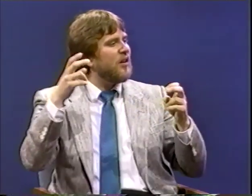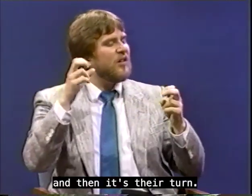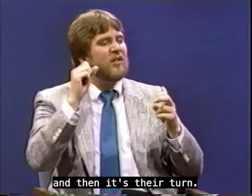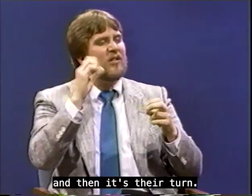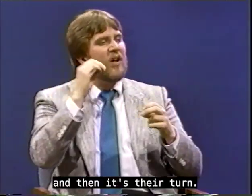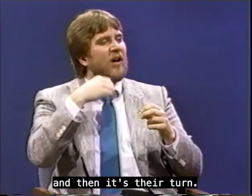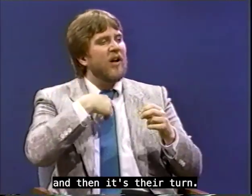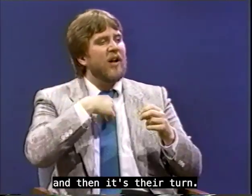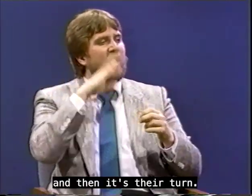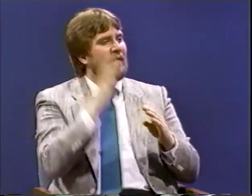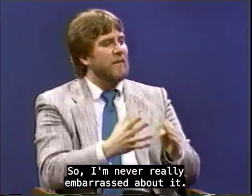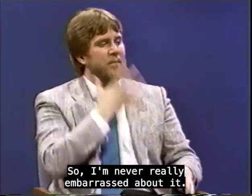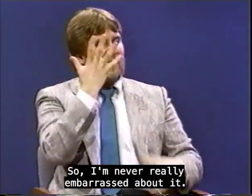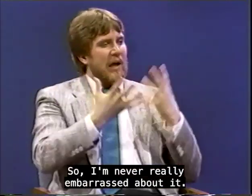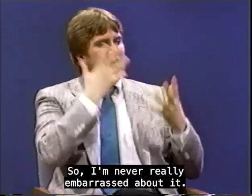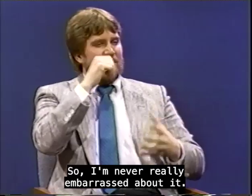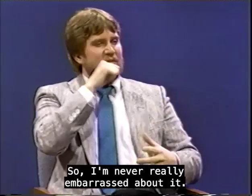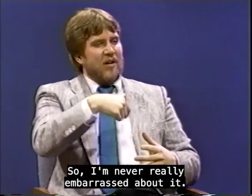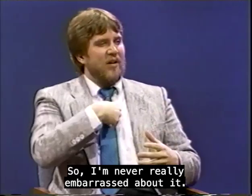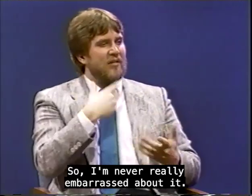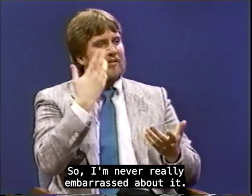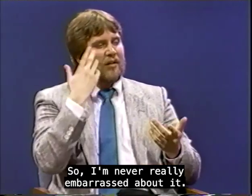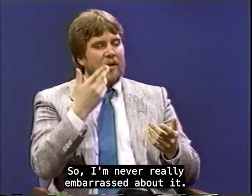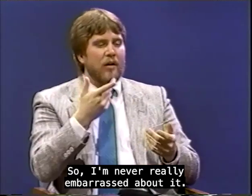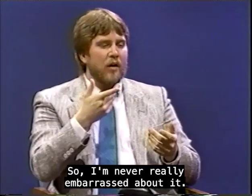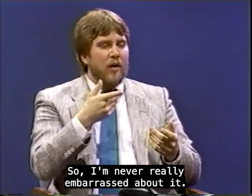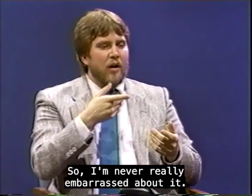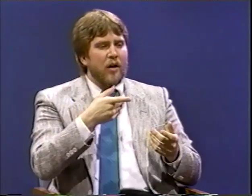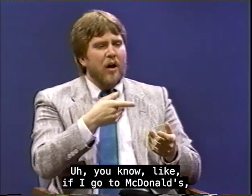sentences, and then it's their turn. So I'm never really embarrassed about it.